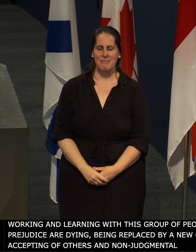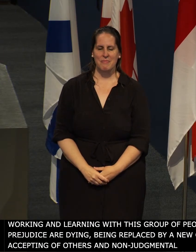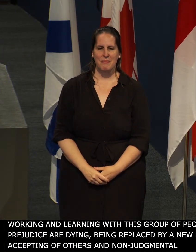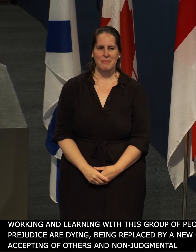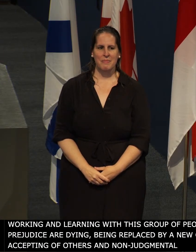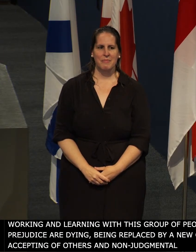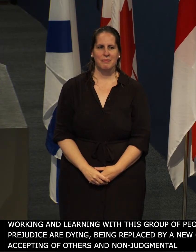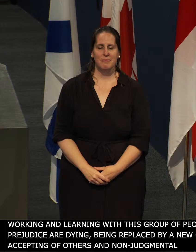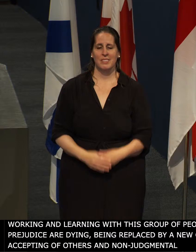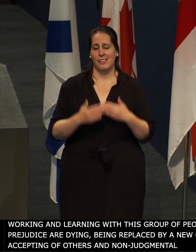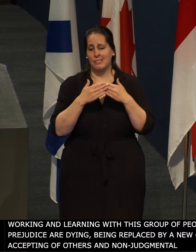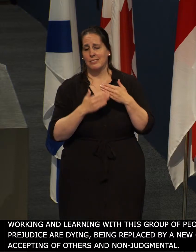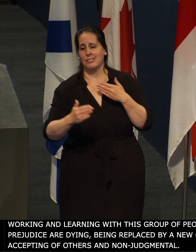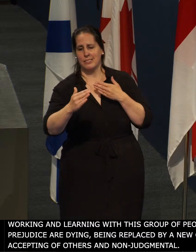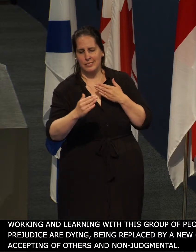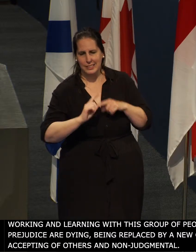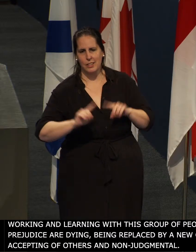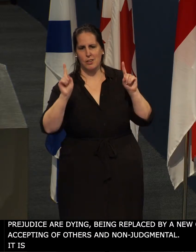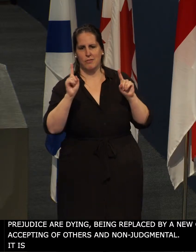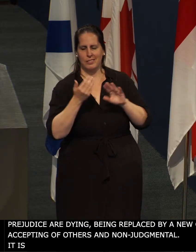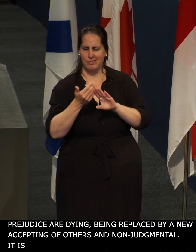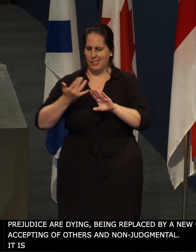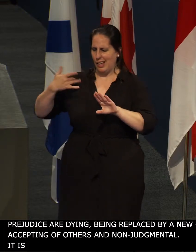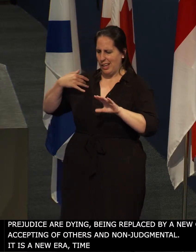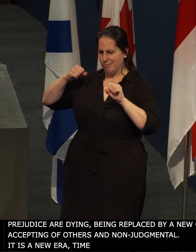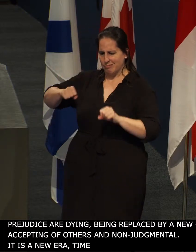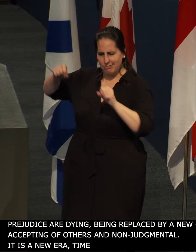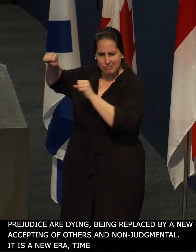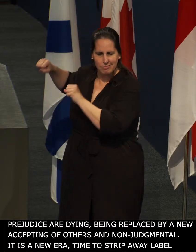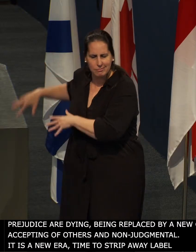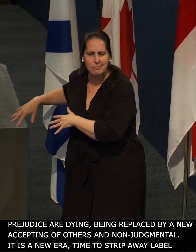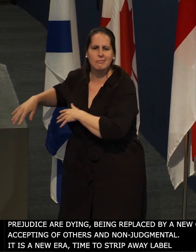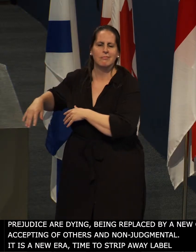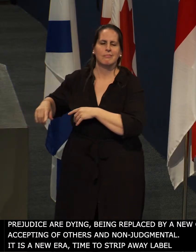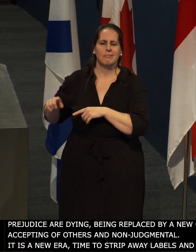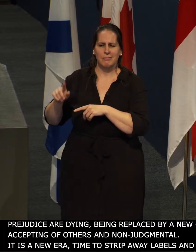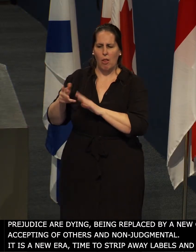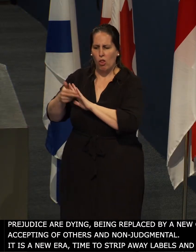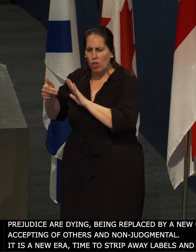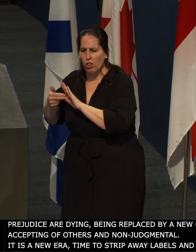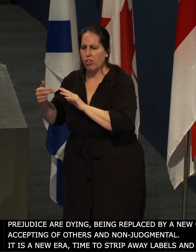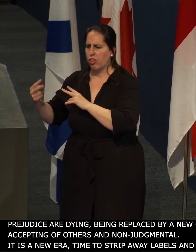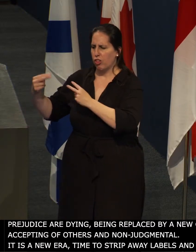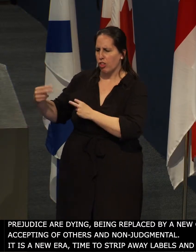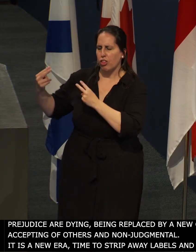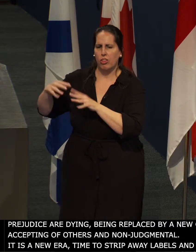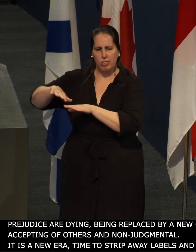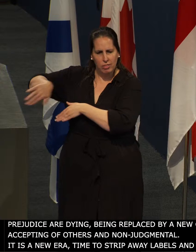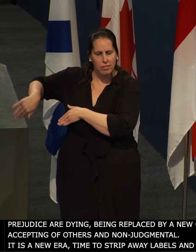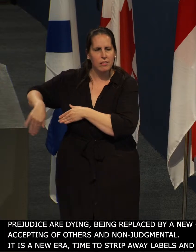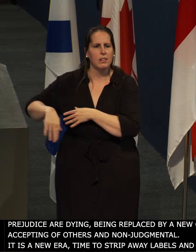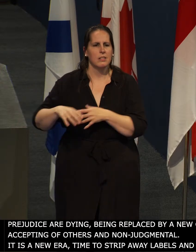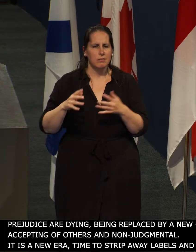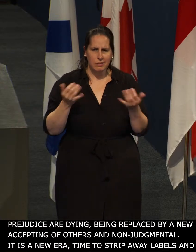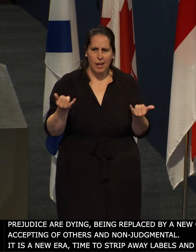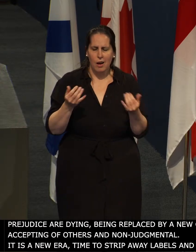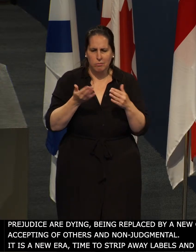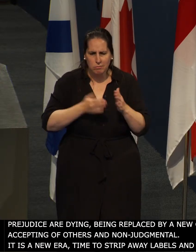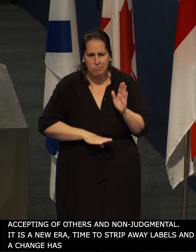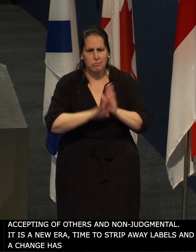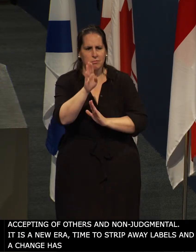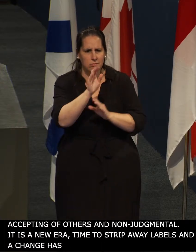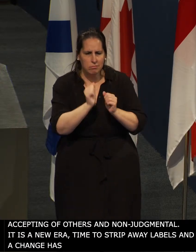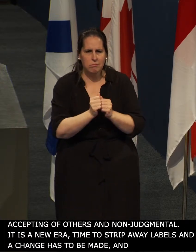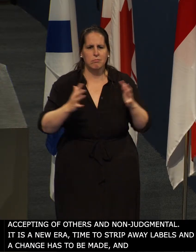It's a new era. Time to strip away labels and stigmatism. Time for voices to rise and be heard. A change has to be made, and I'm confident that